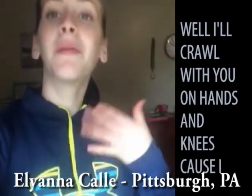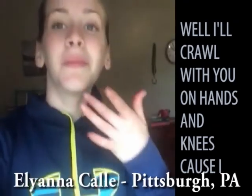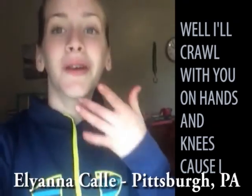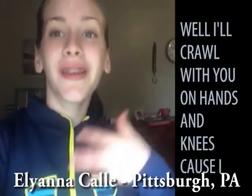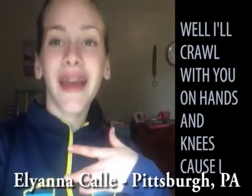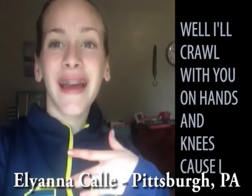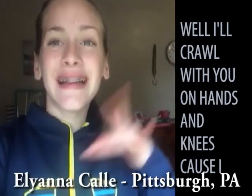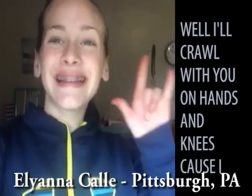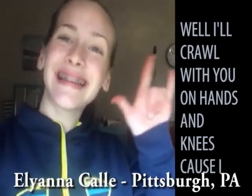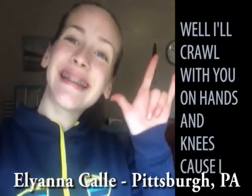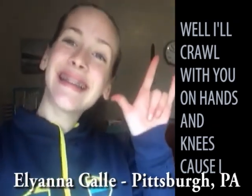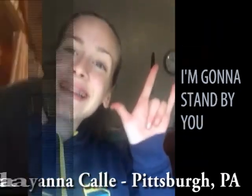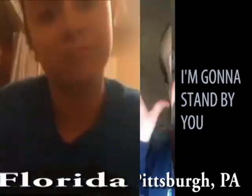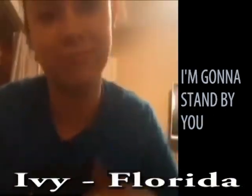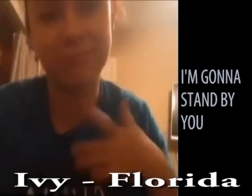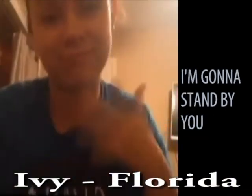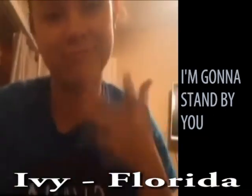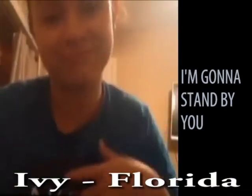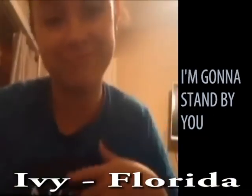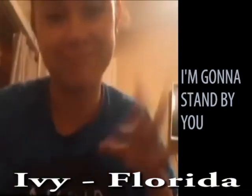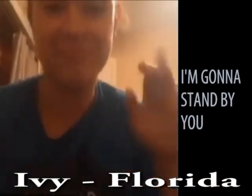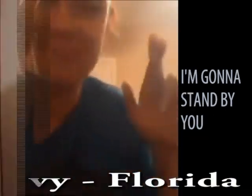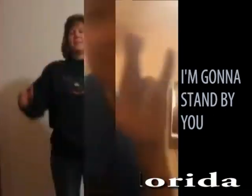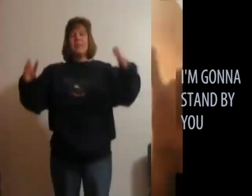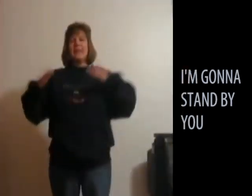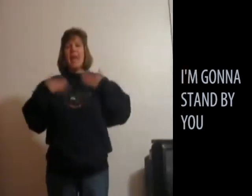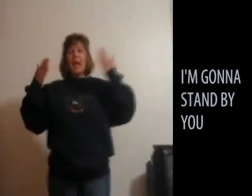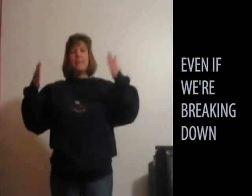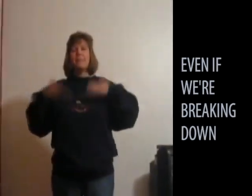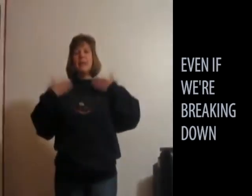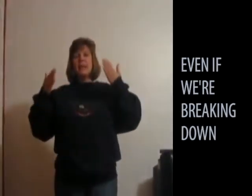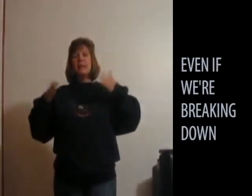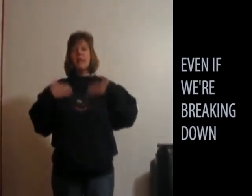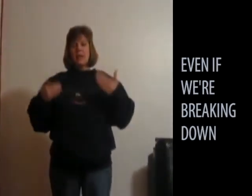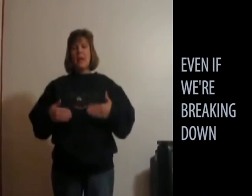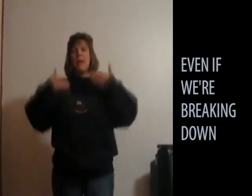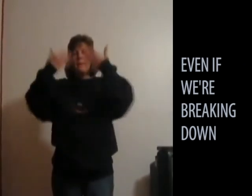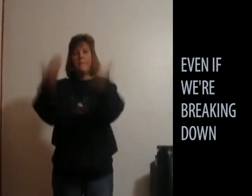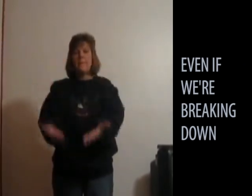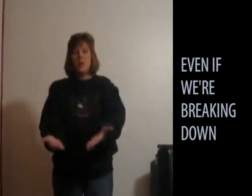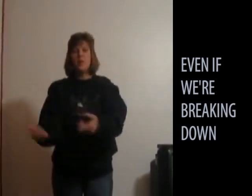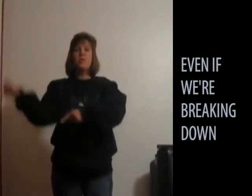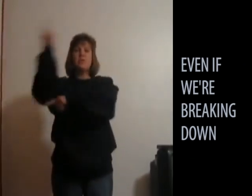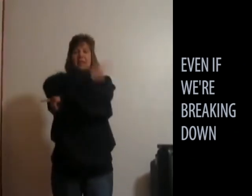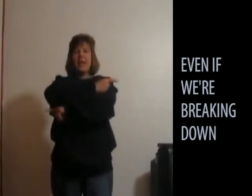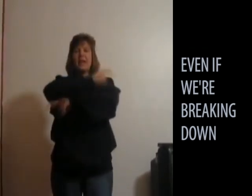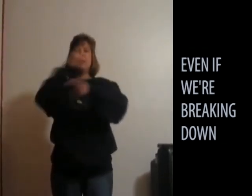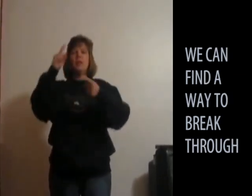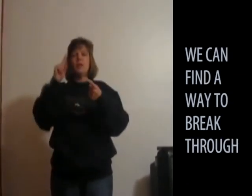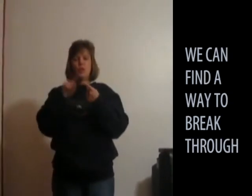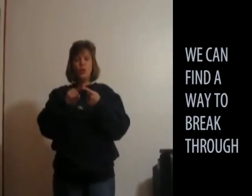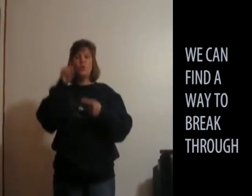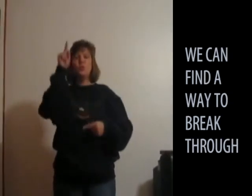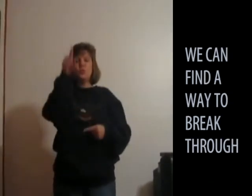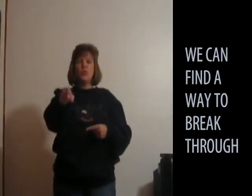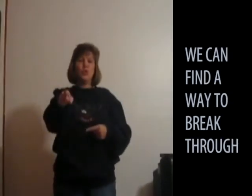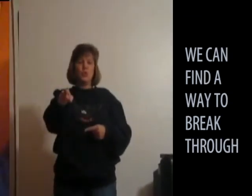I'm gonna stand by you Even if we're breaking down We can find a way to break